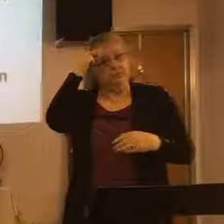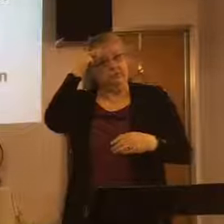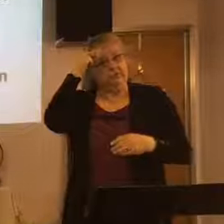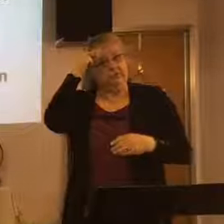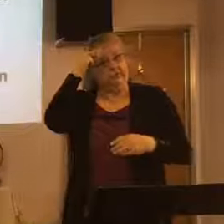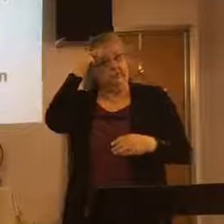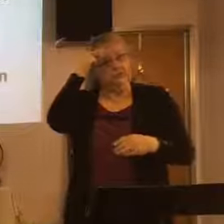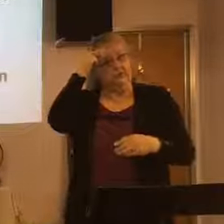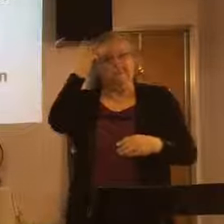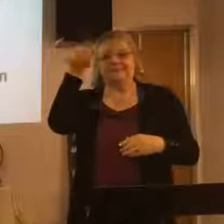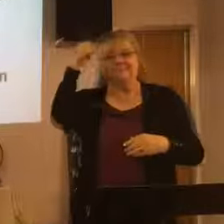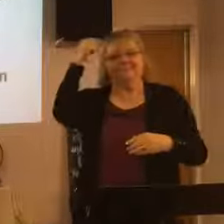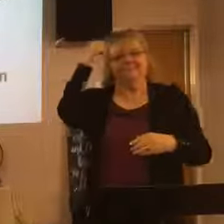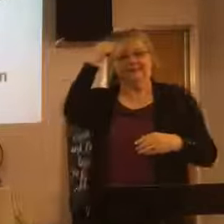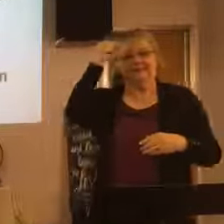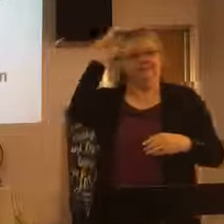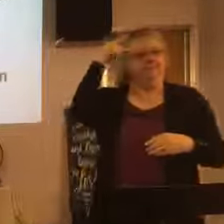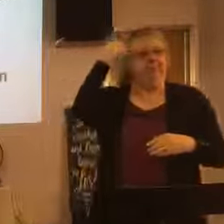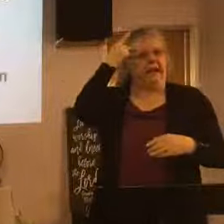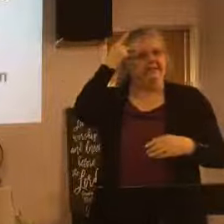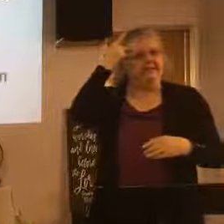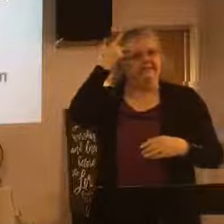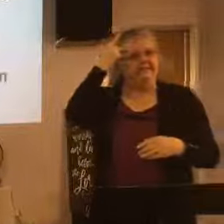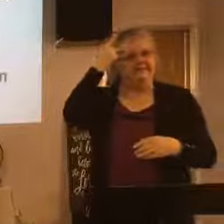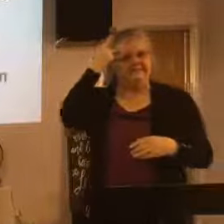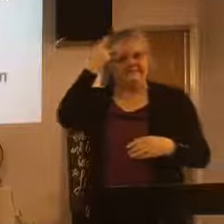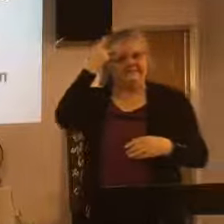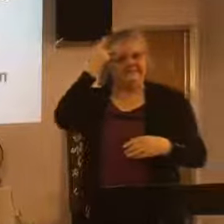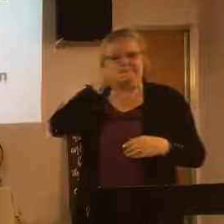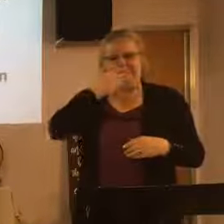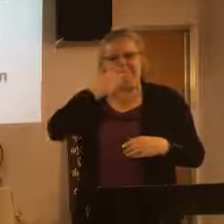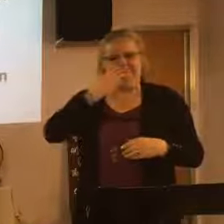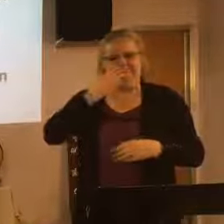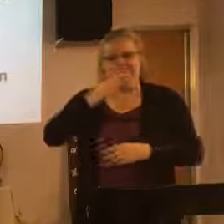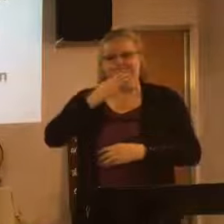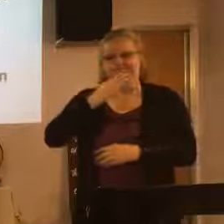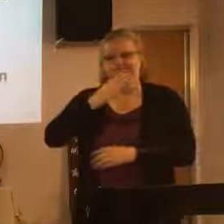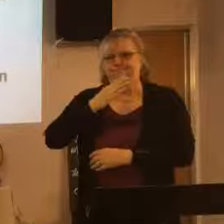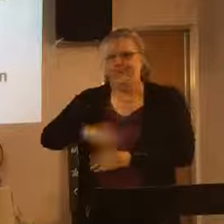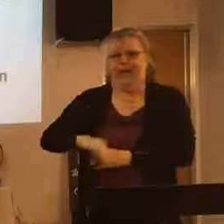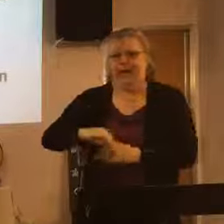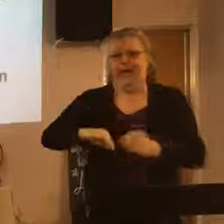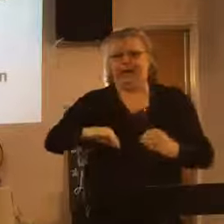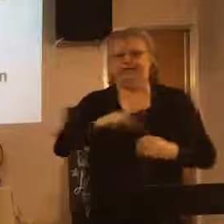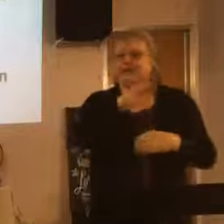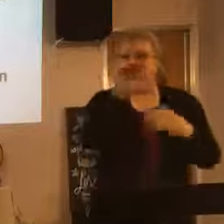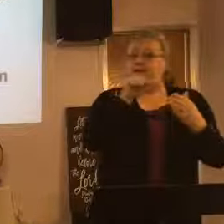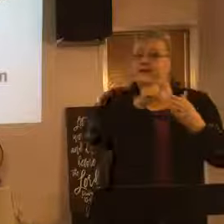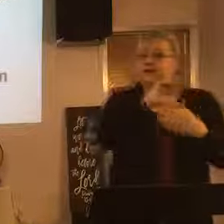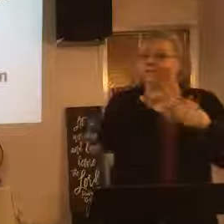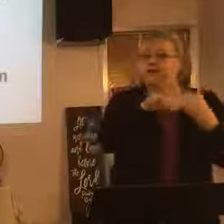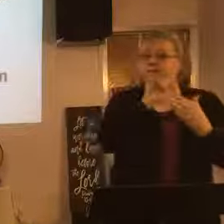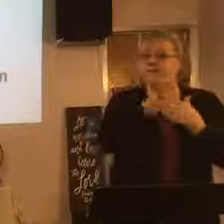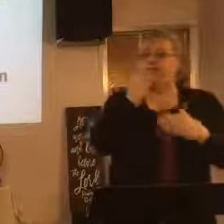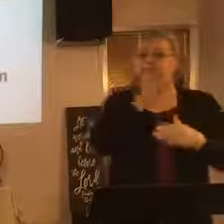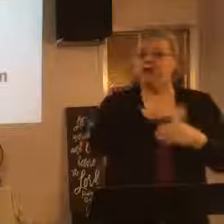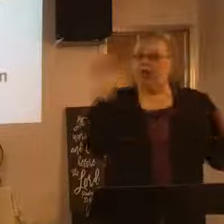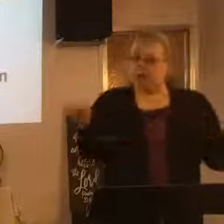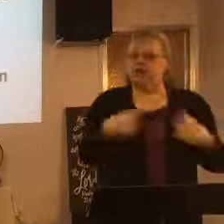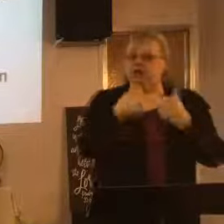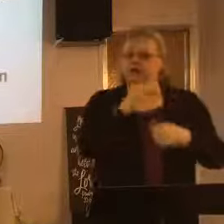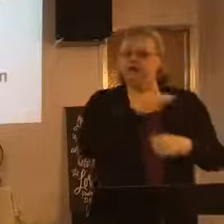Politics is continuing to turn ugly. And in the midst of all these things, we're challenged